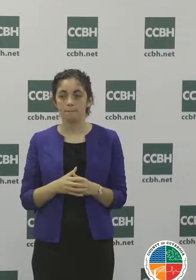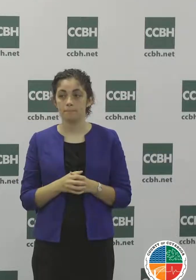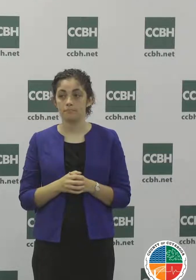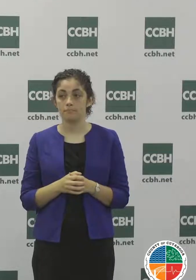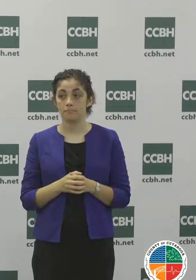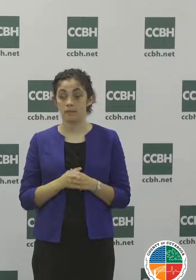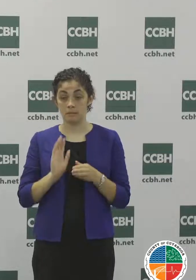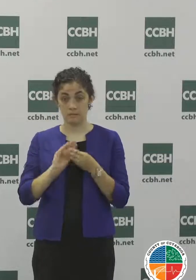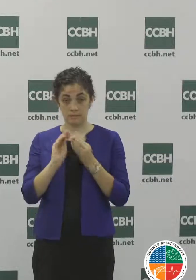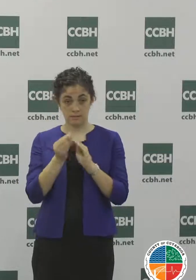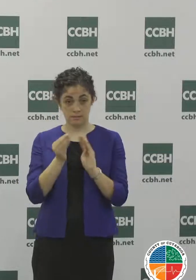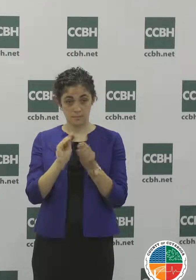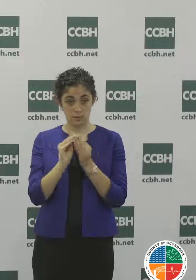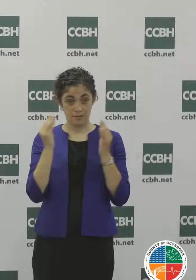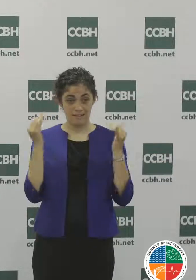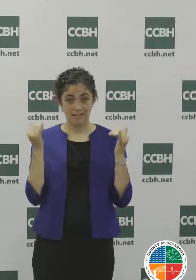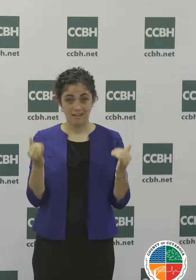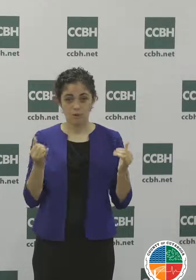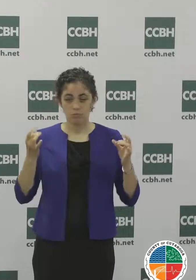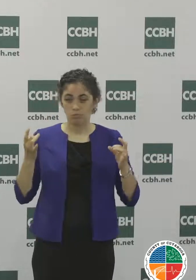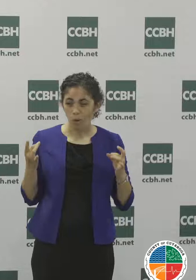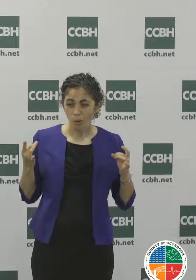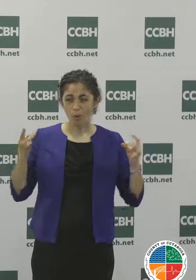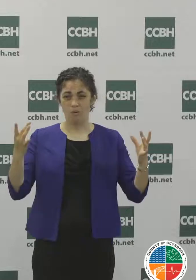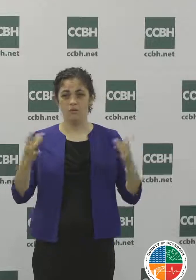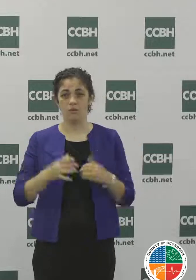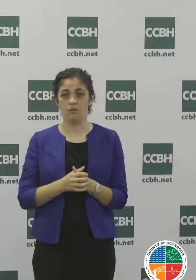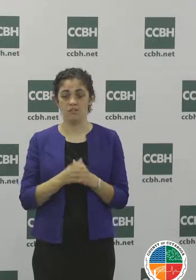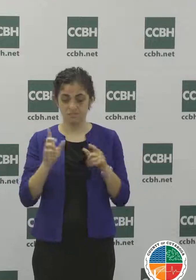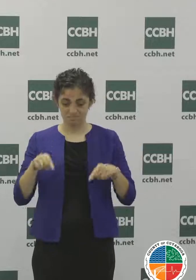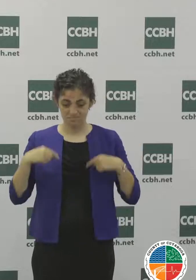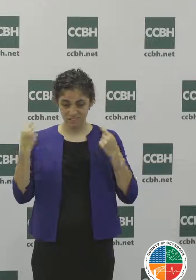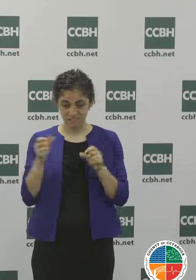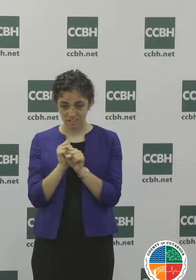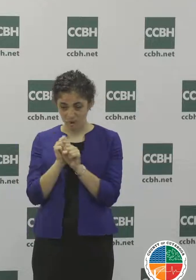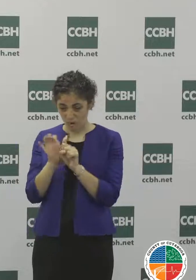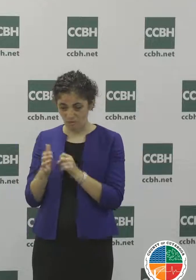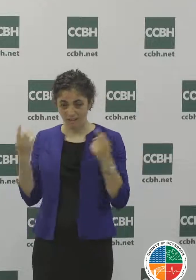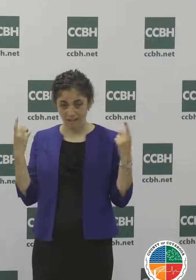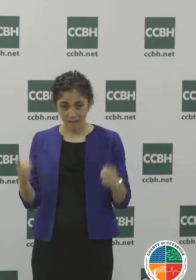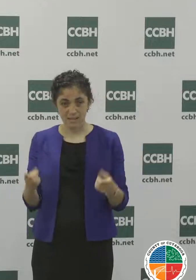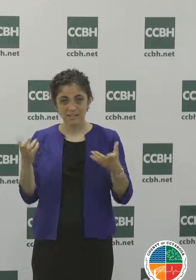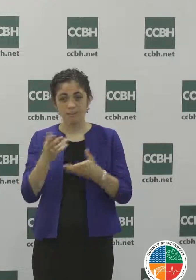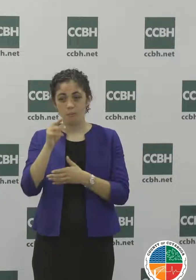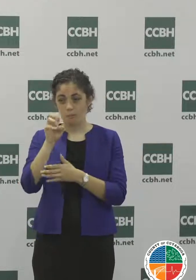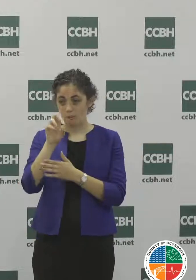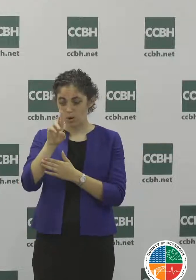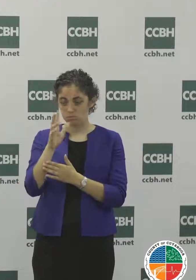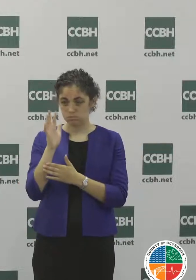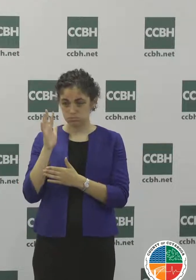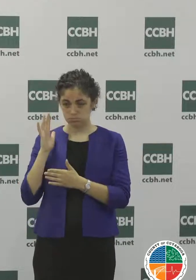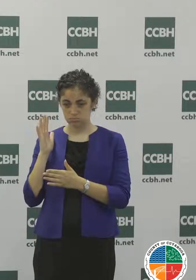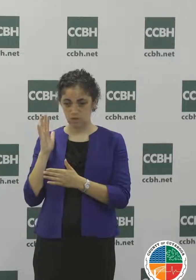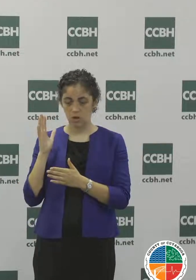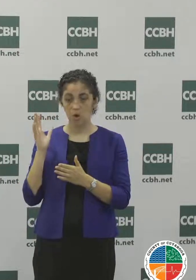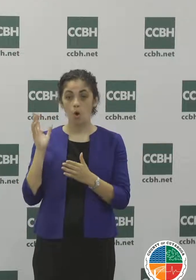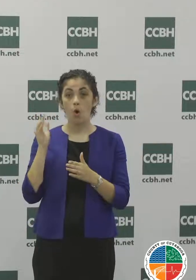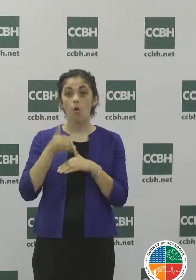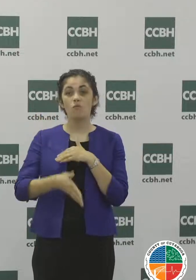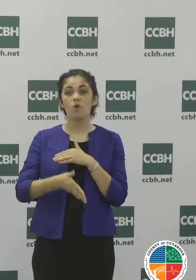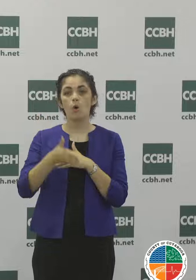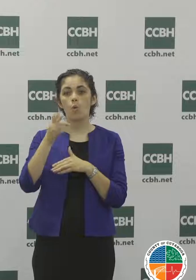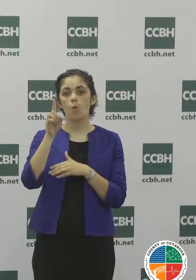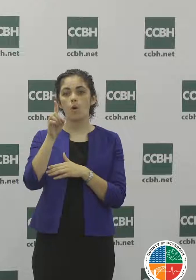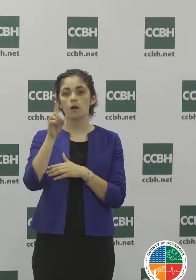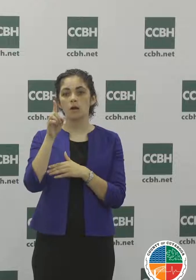The numbers are awful. Since the COVID crisis began here in March, over